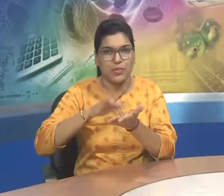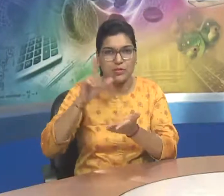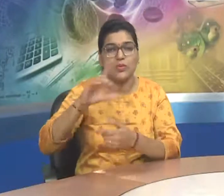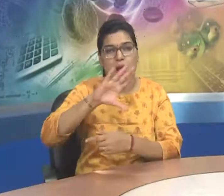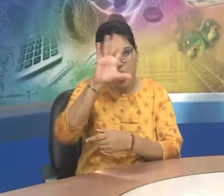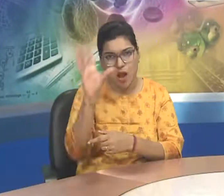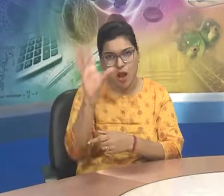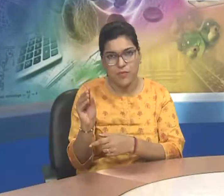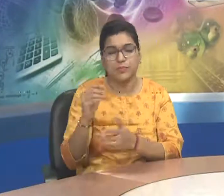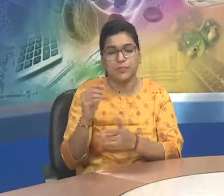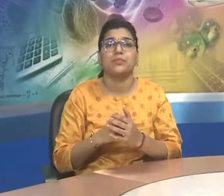Sheshgo,